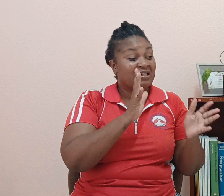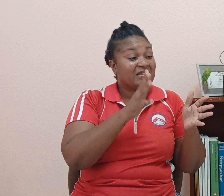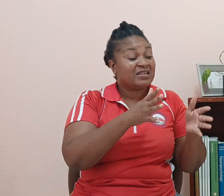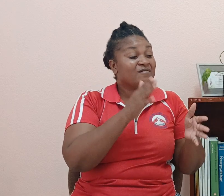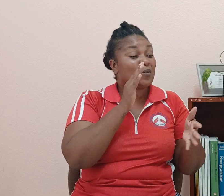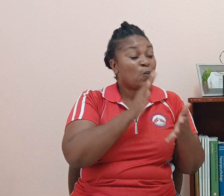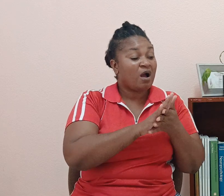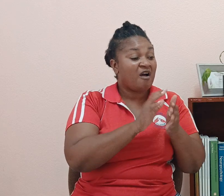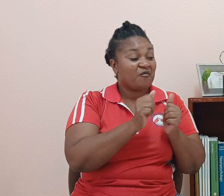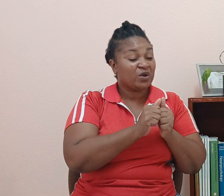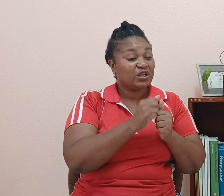behind.